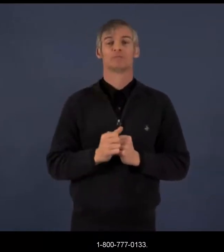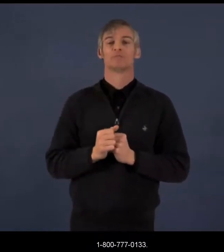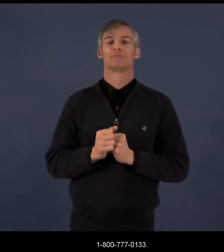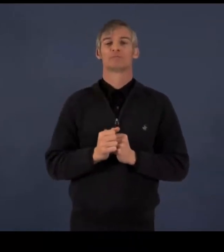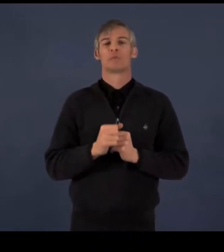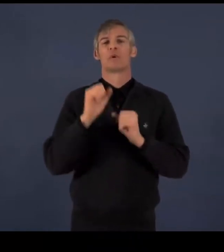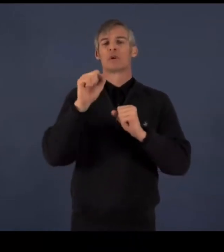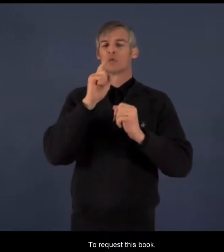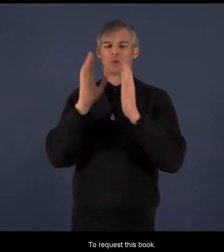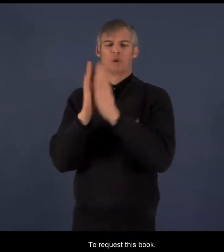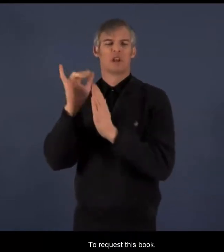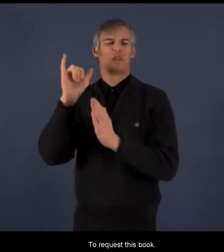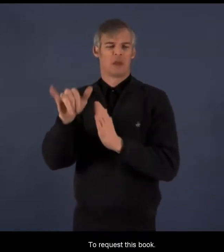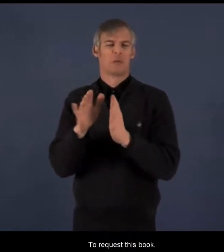1-800-777-0133 to request this book.